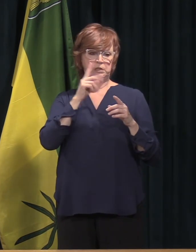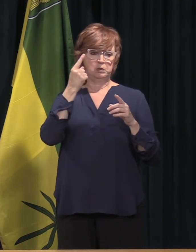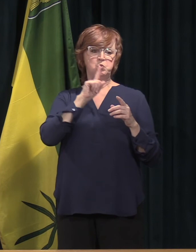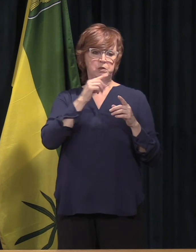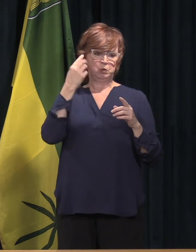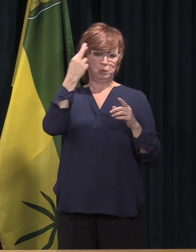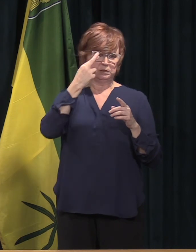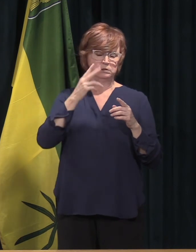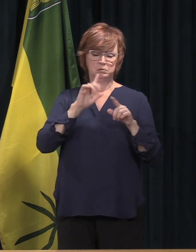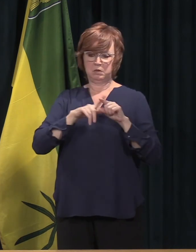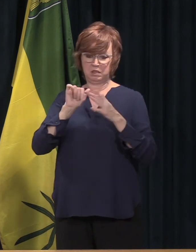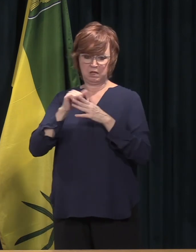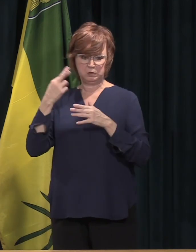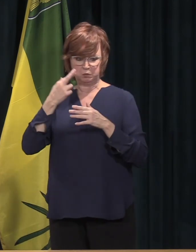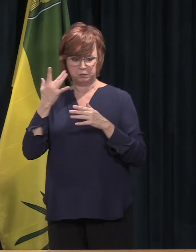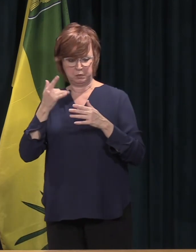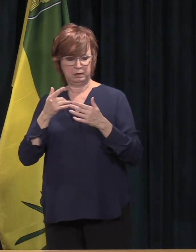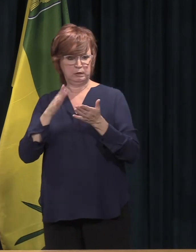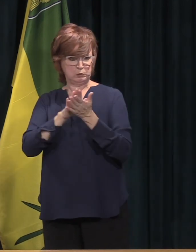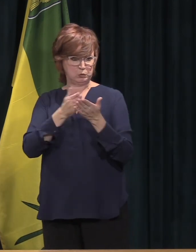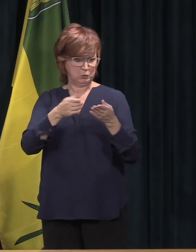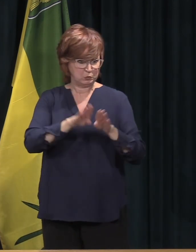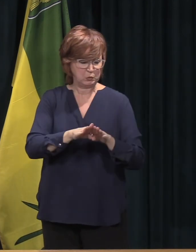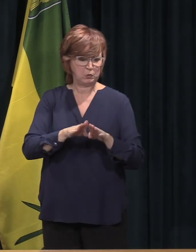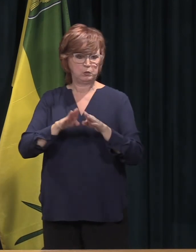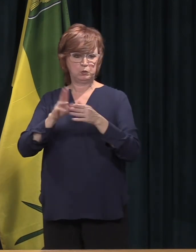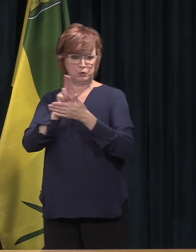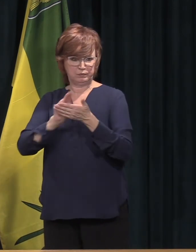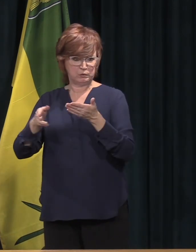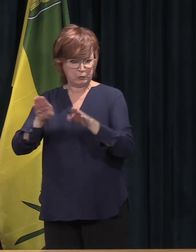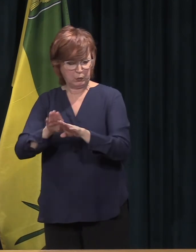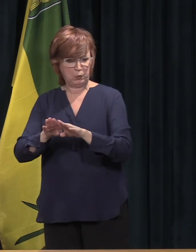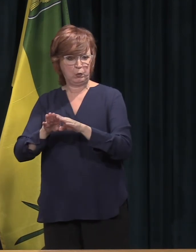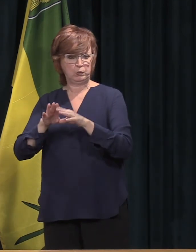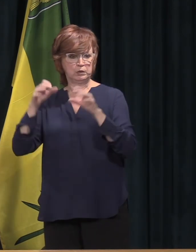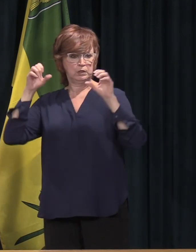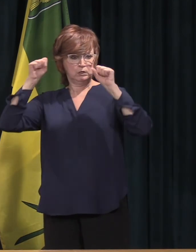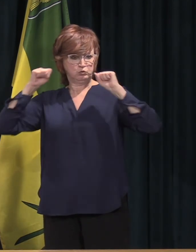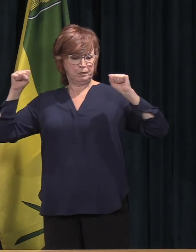gyms, that's a way to slow things down.